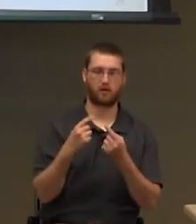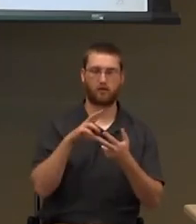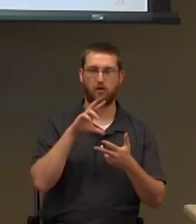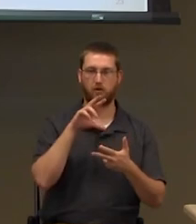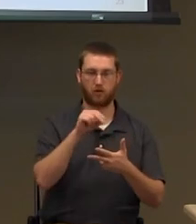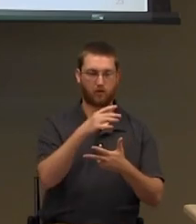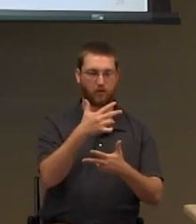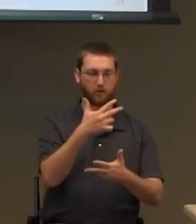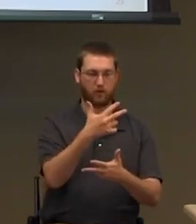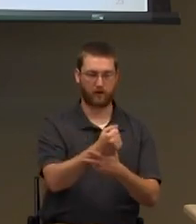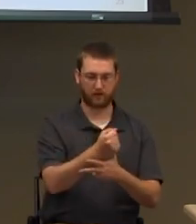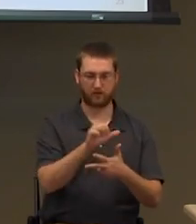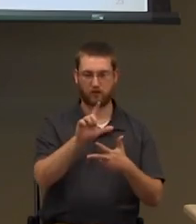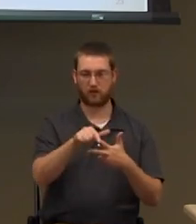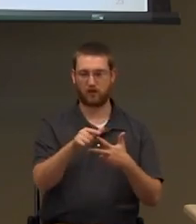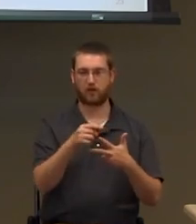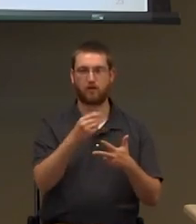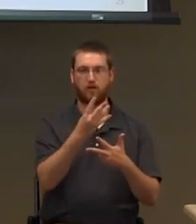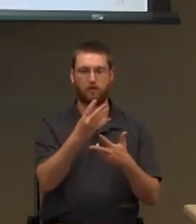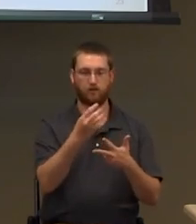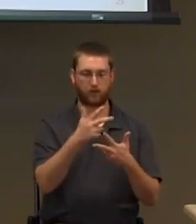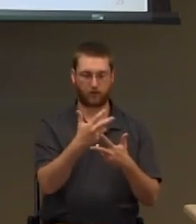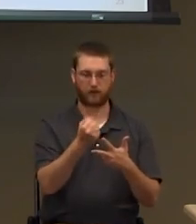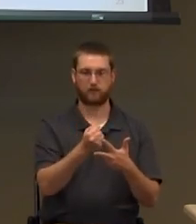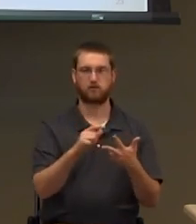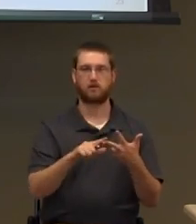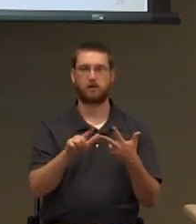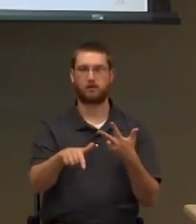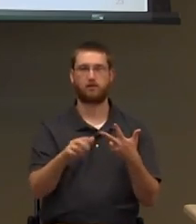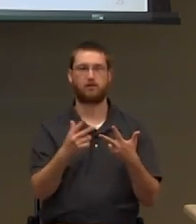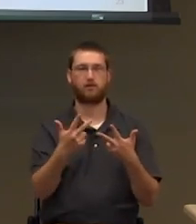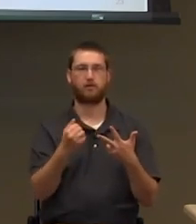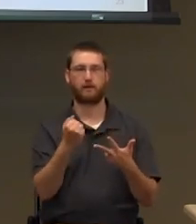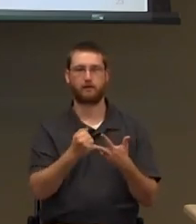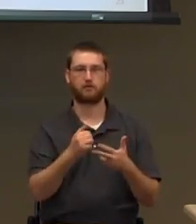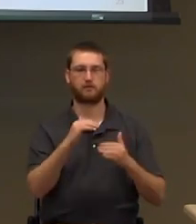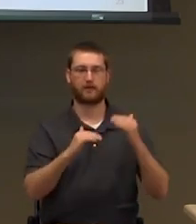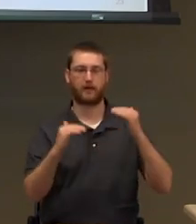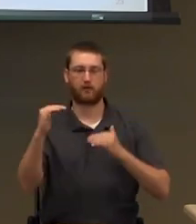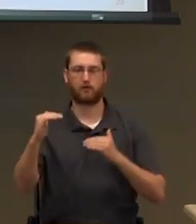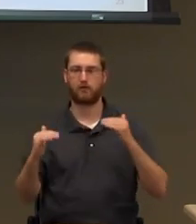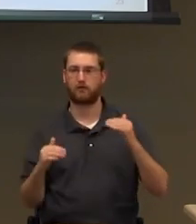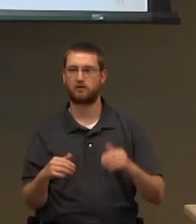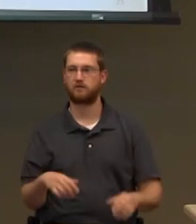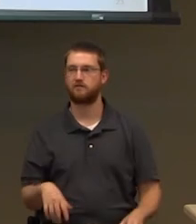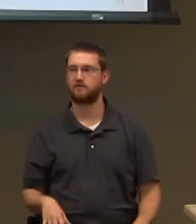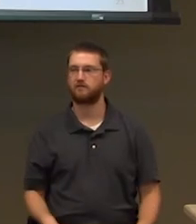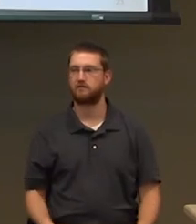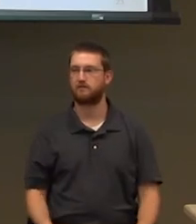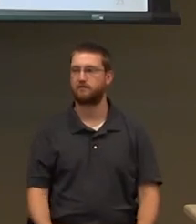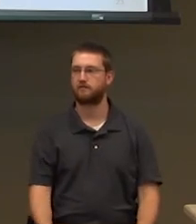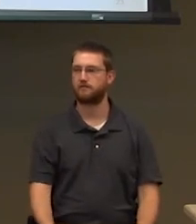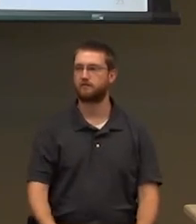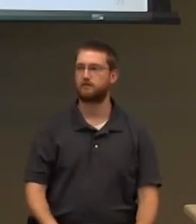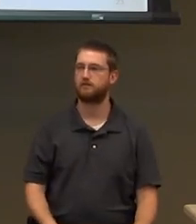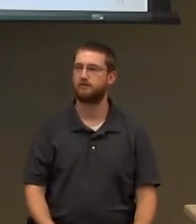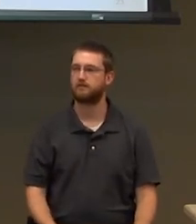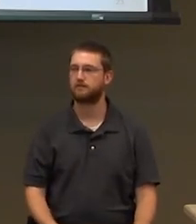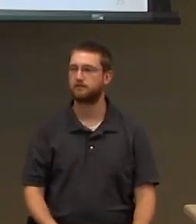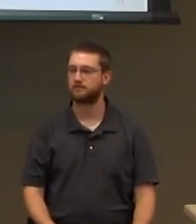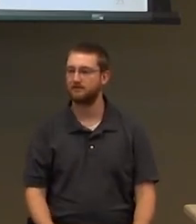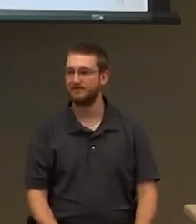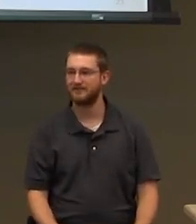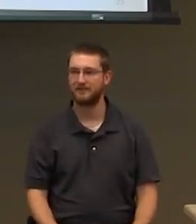always want to, I mean, any board wants to stagger that so that you don't lose everything all at once. My question is not built on being